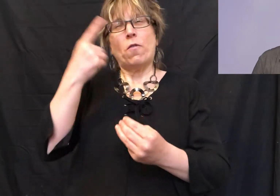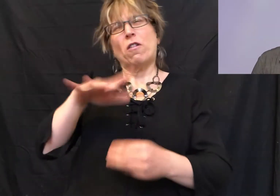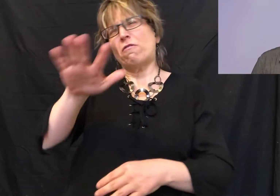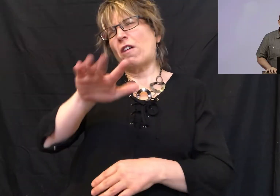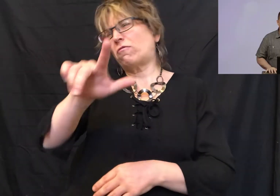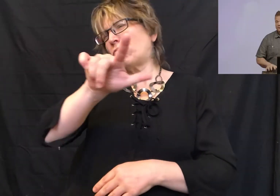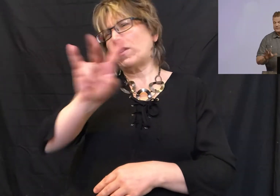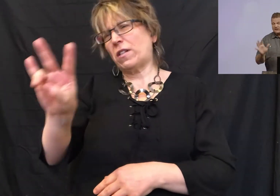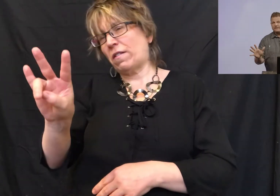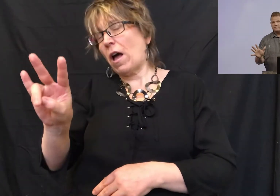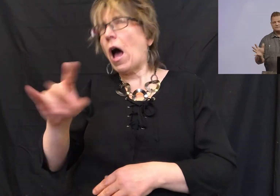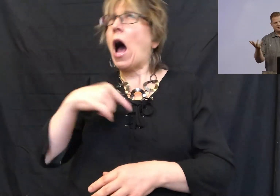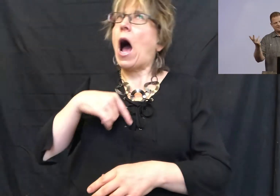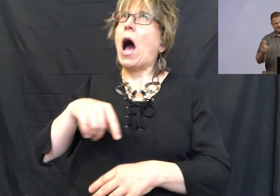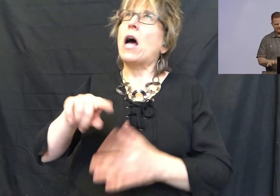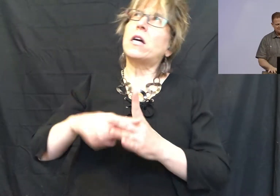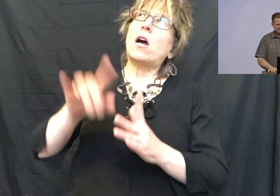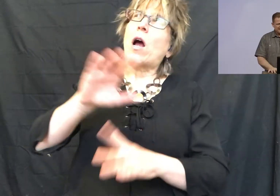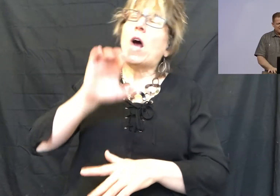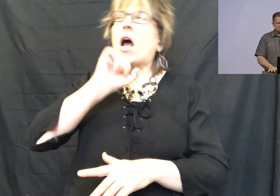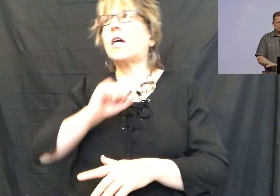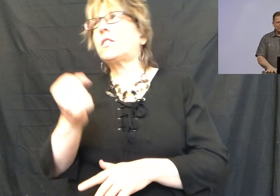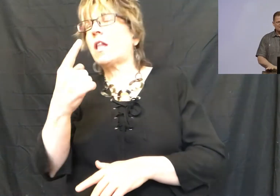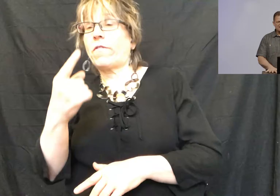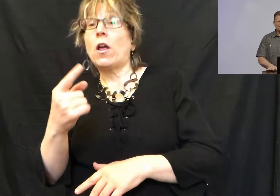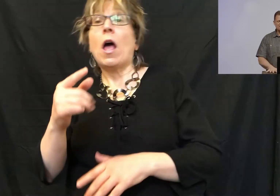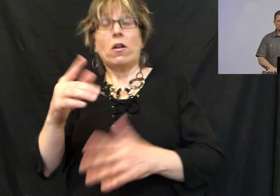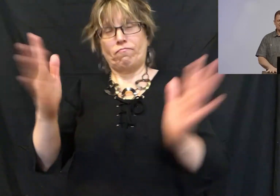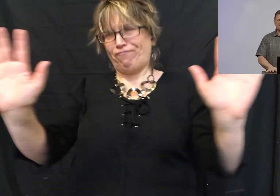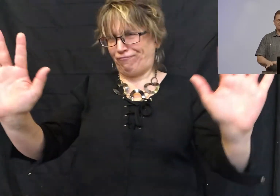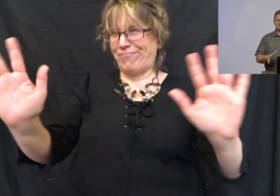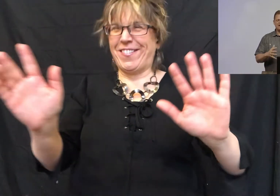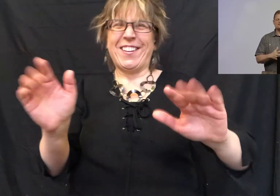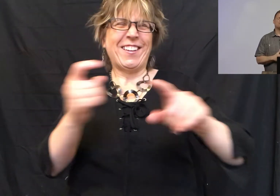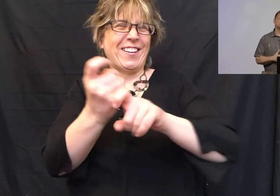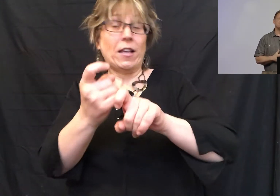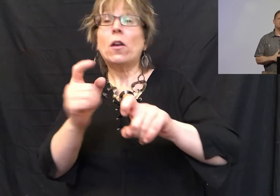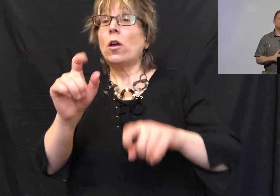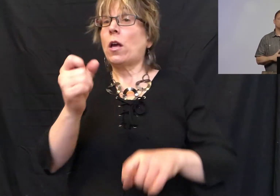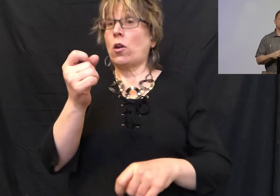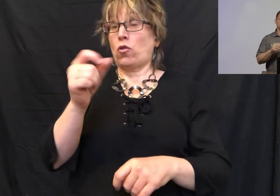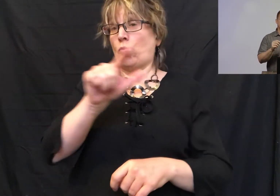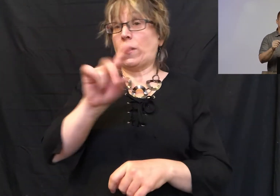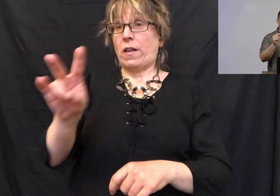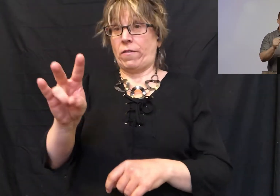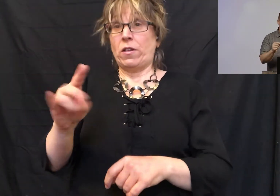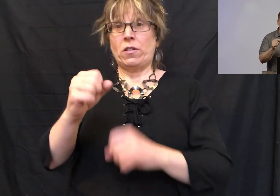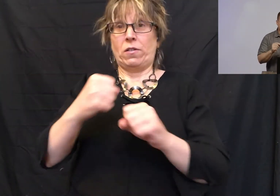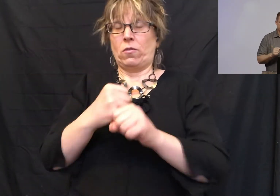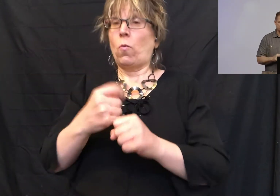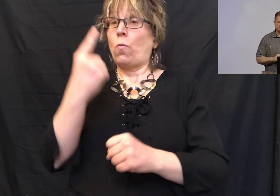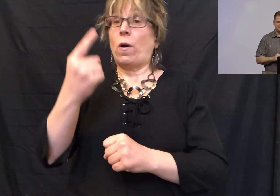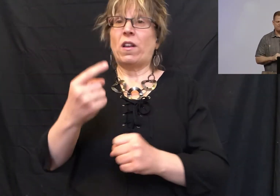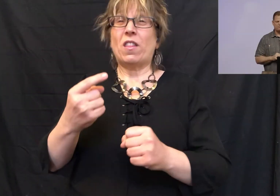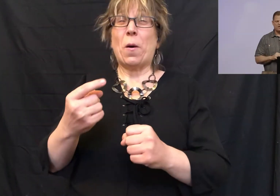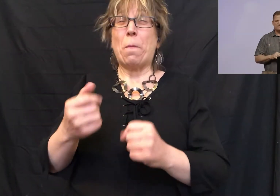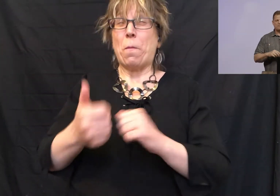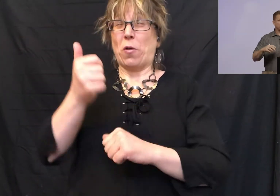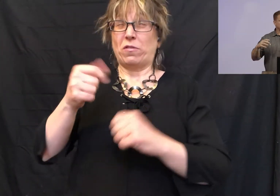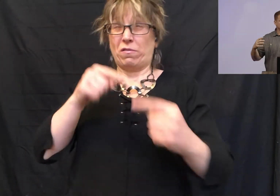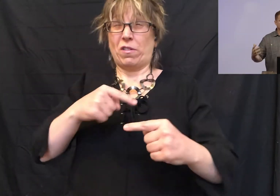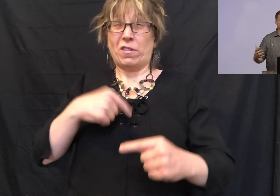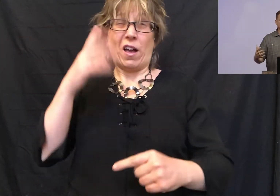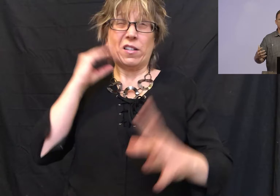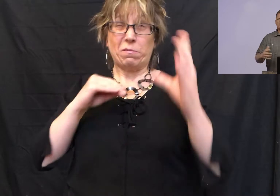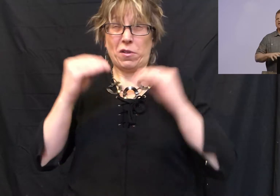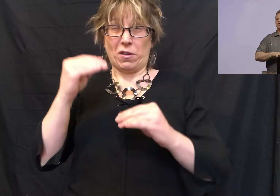27 years. I started when I was 11, just kidding. For 27 years. And in the last 27 years, one of the greatest struggles that I have seen that